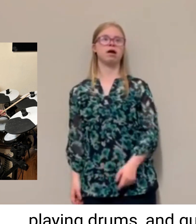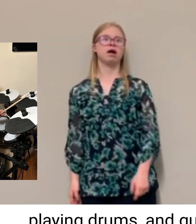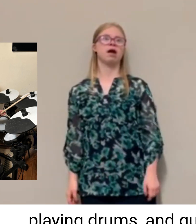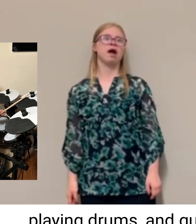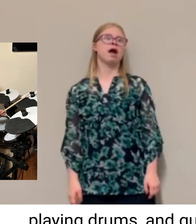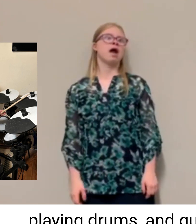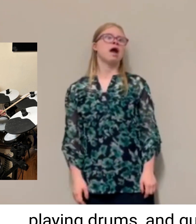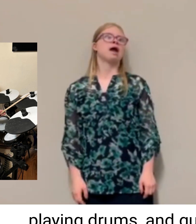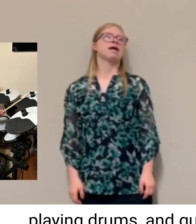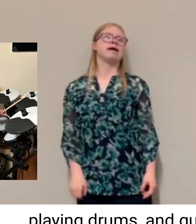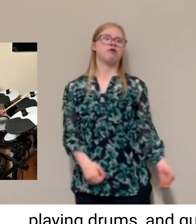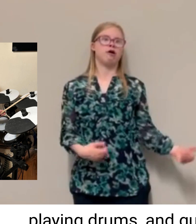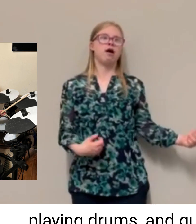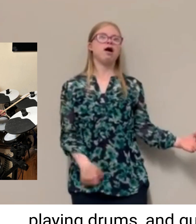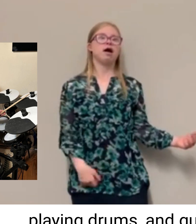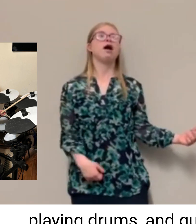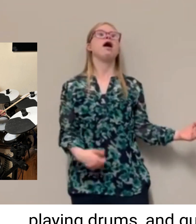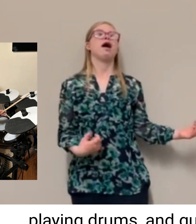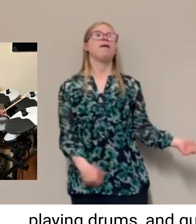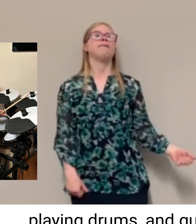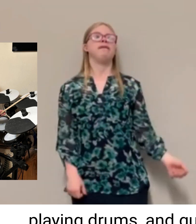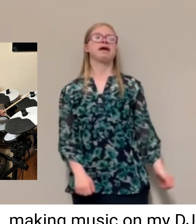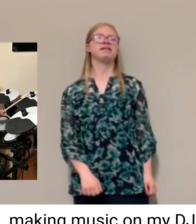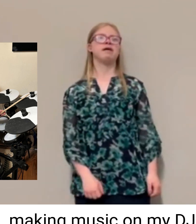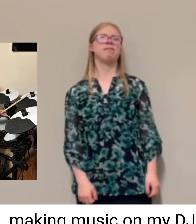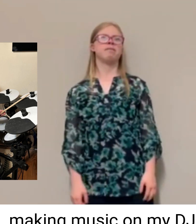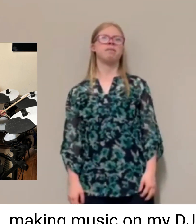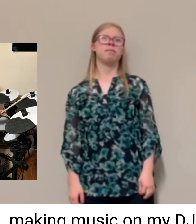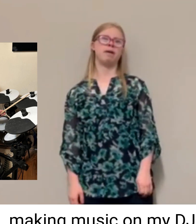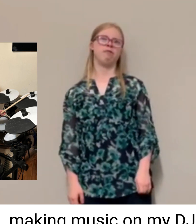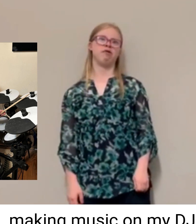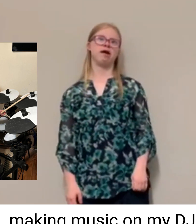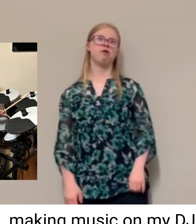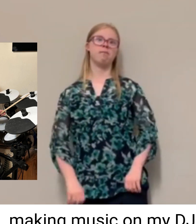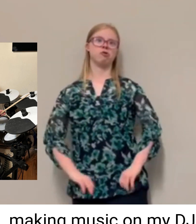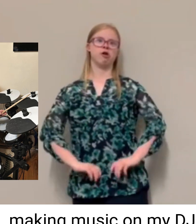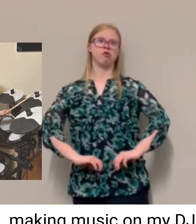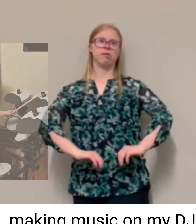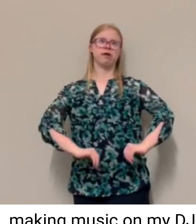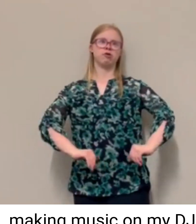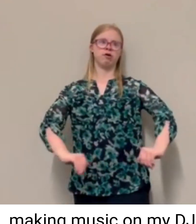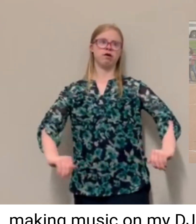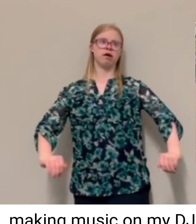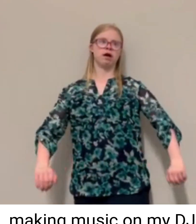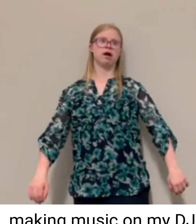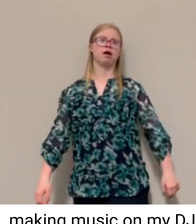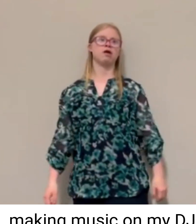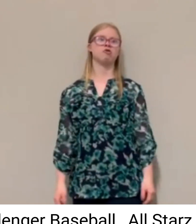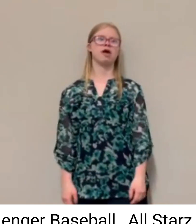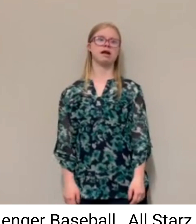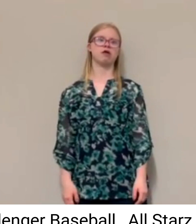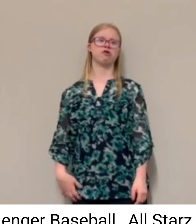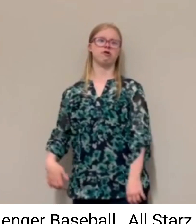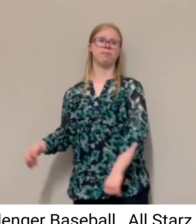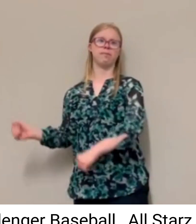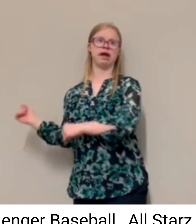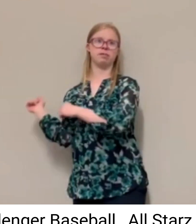guitar, mixing my music or my DJ mixer, international baseball,